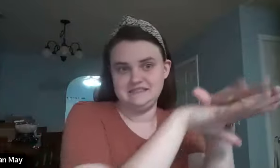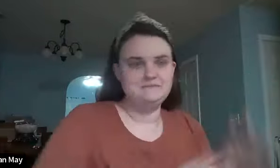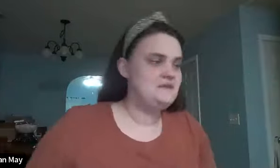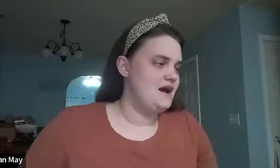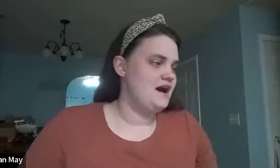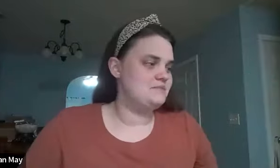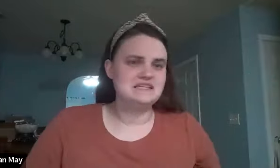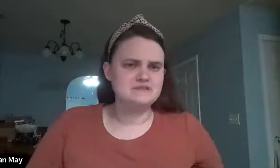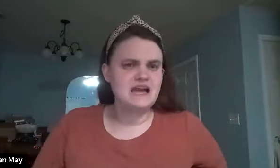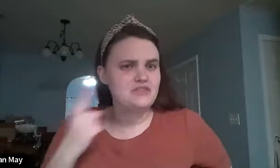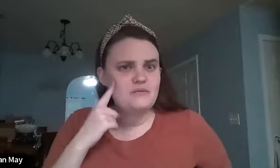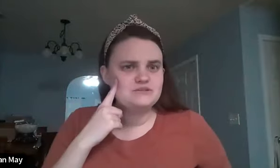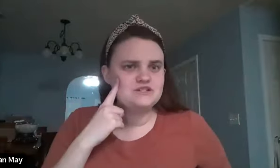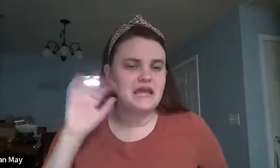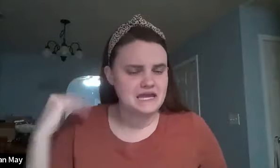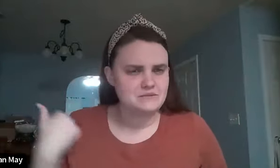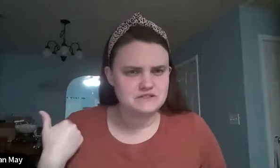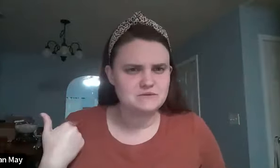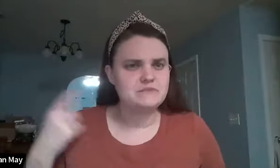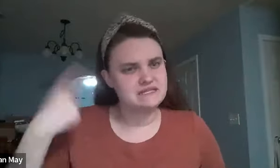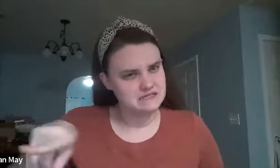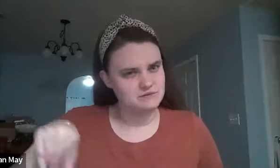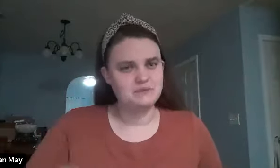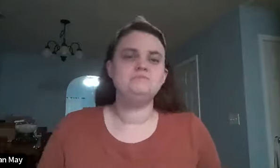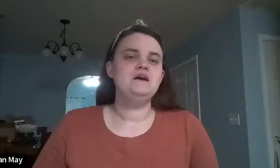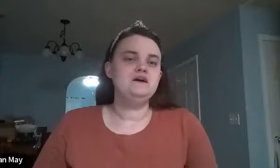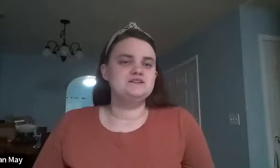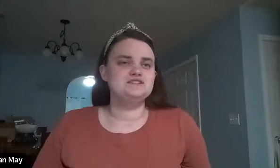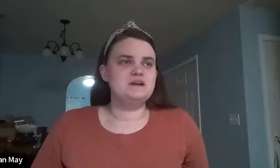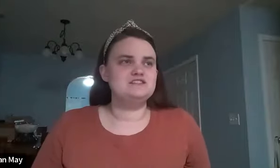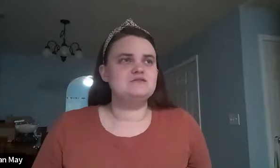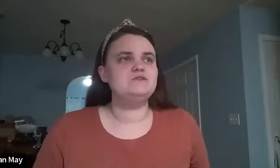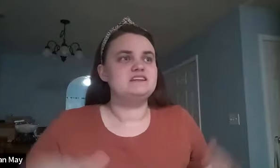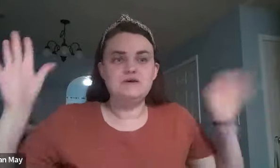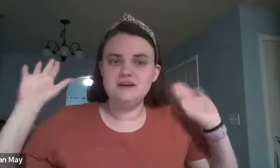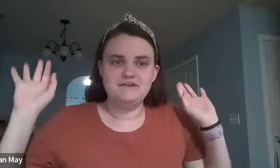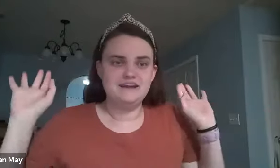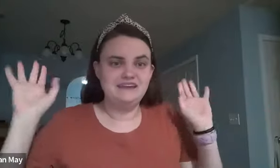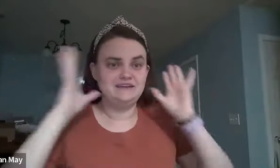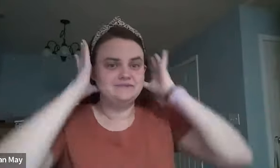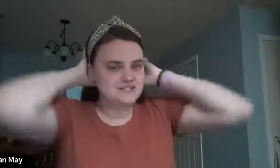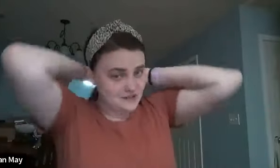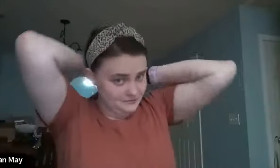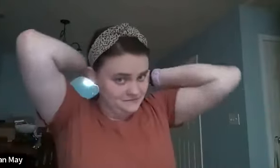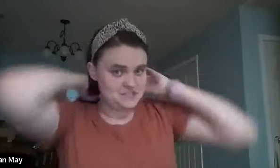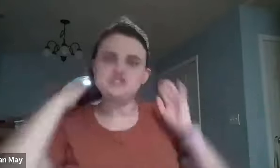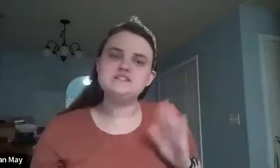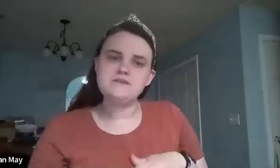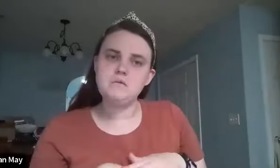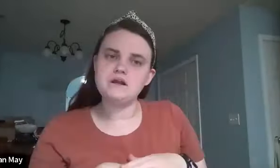perfectly. Because I thought we were doing animals this week, but that's next week. So when I saw this food, I was like, oh, good, I've already eaten. So just a fair warning,